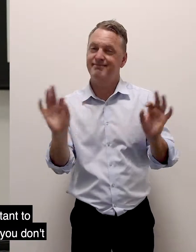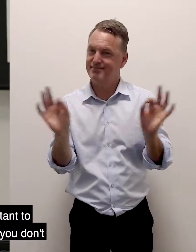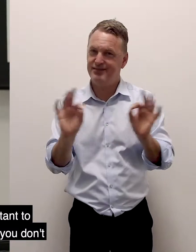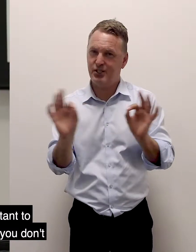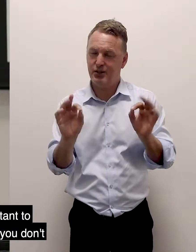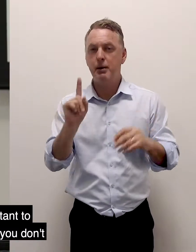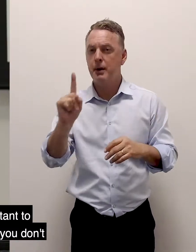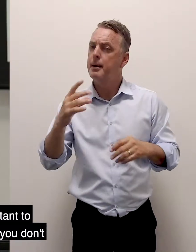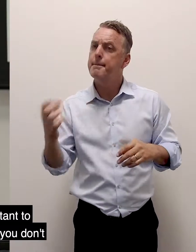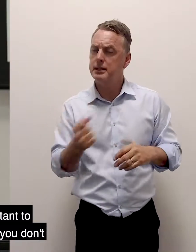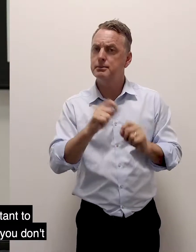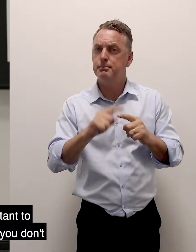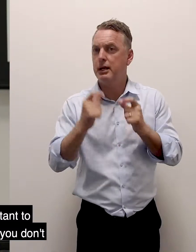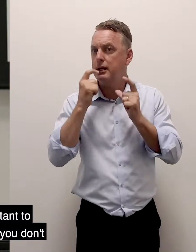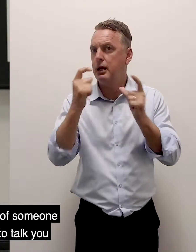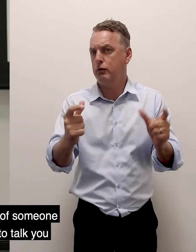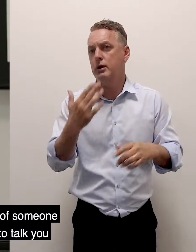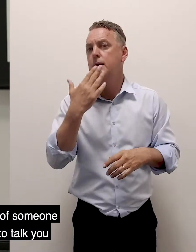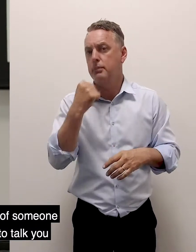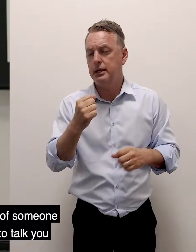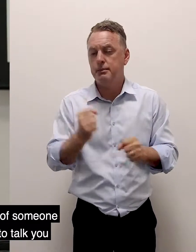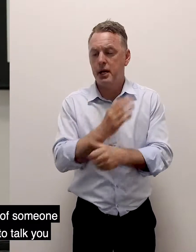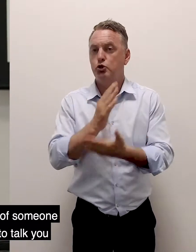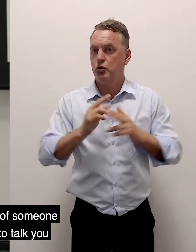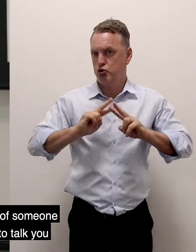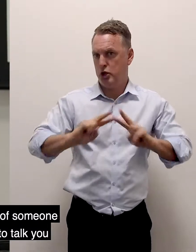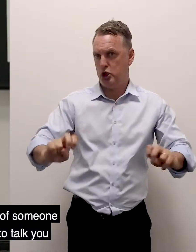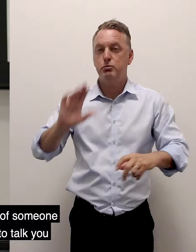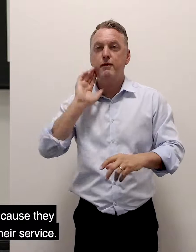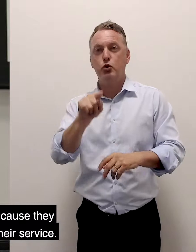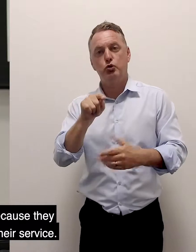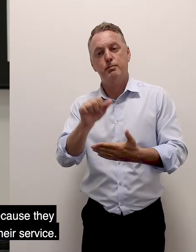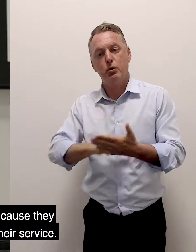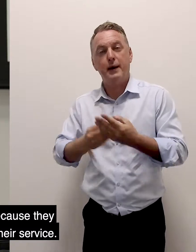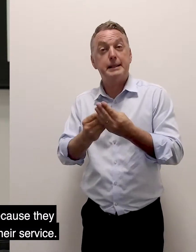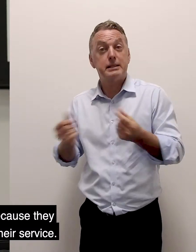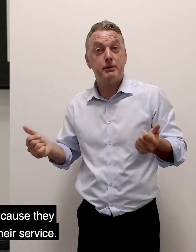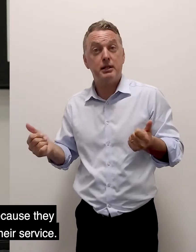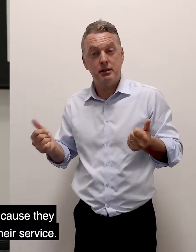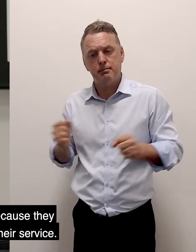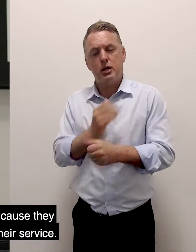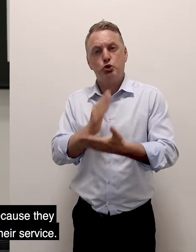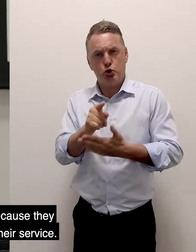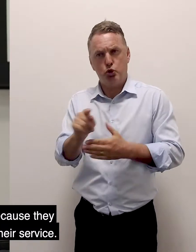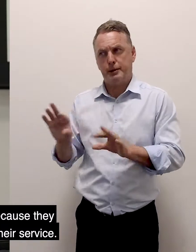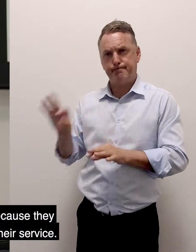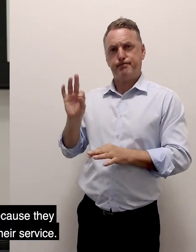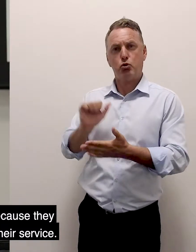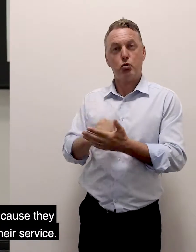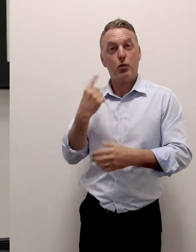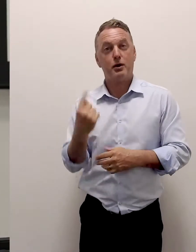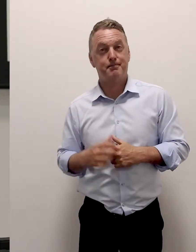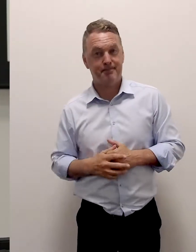it's important to make sure that you don't fall into the hands of someone that's just going to talk you into something because they want you to take